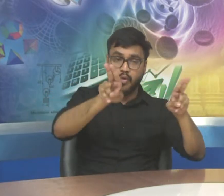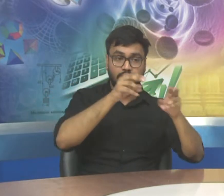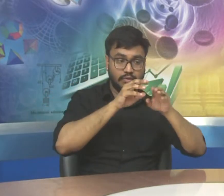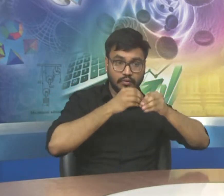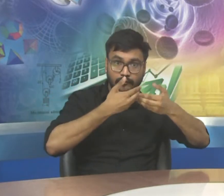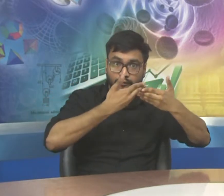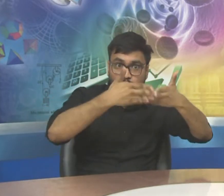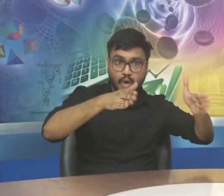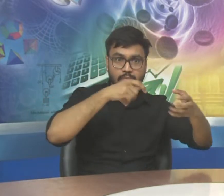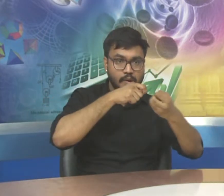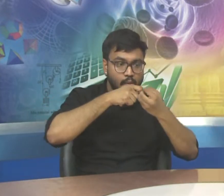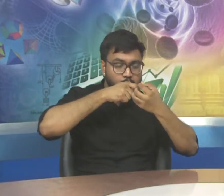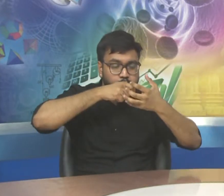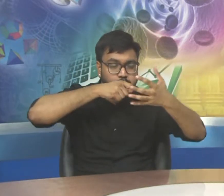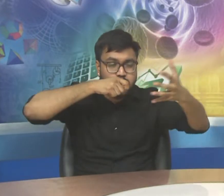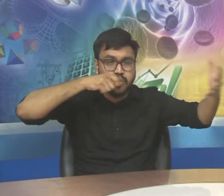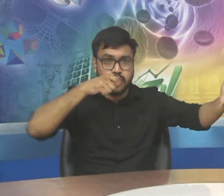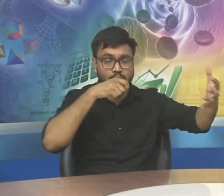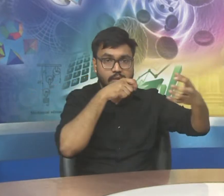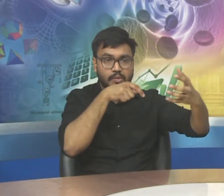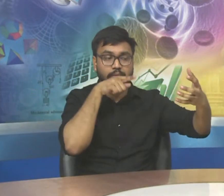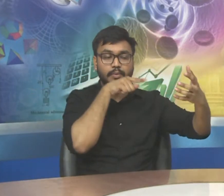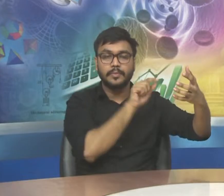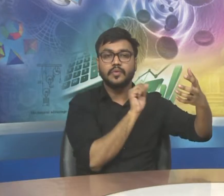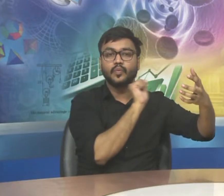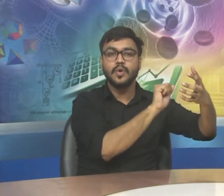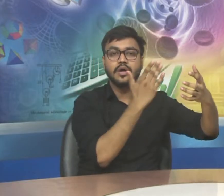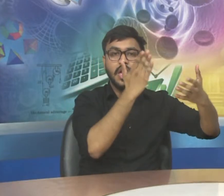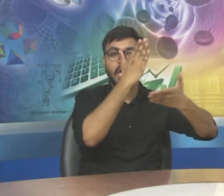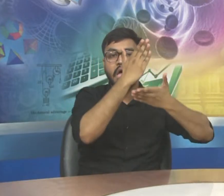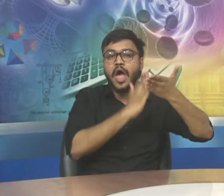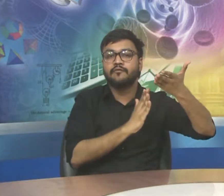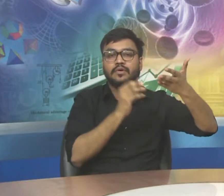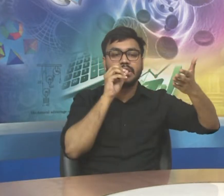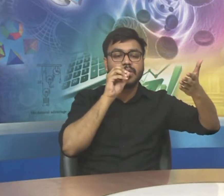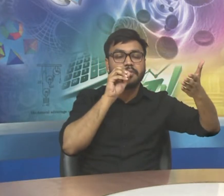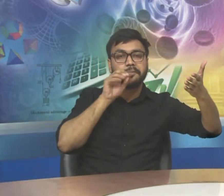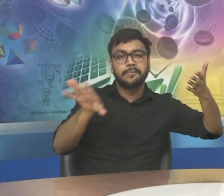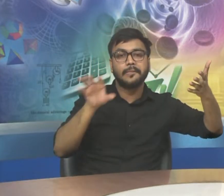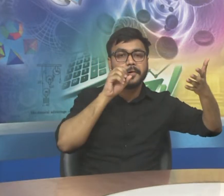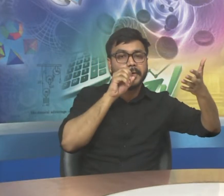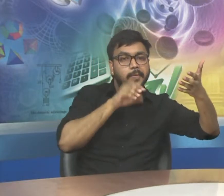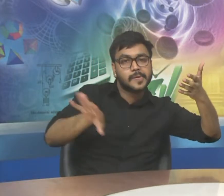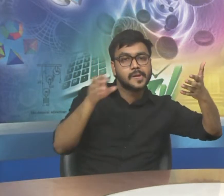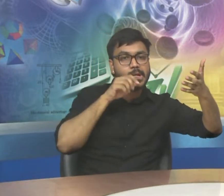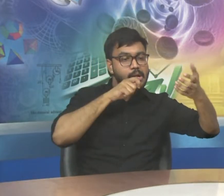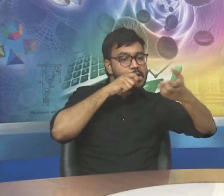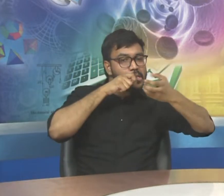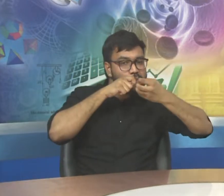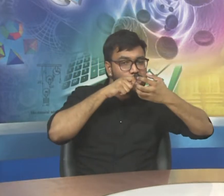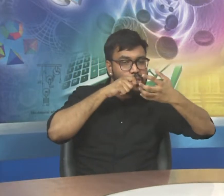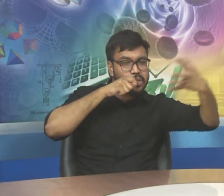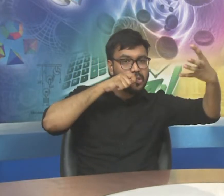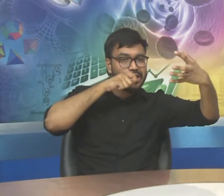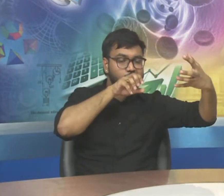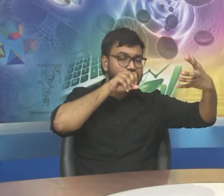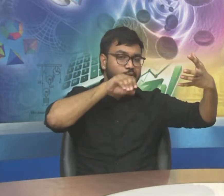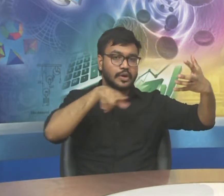we get the answer that Alok is making more effort because he is blowing air through a